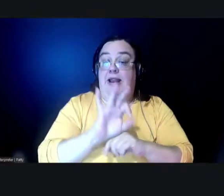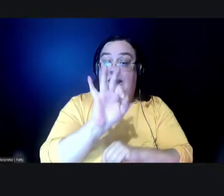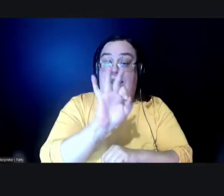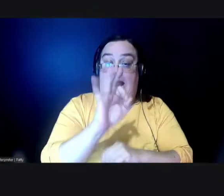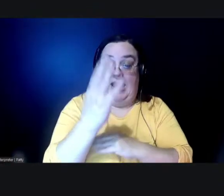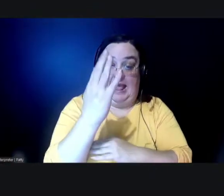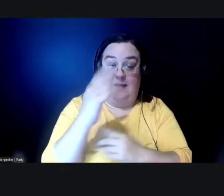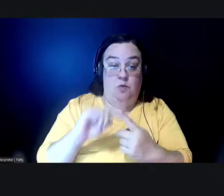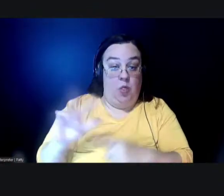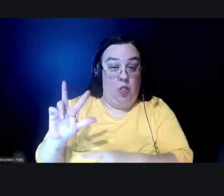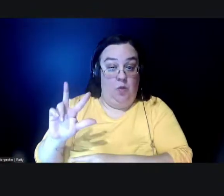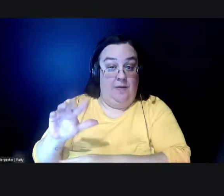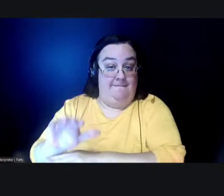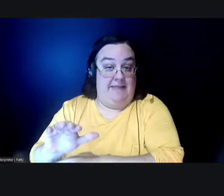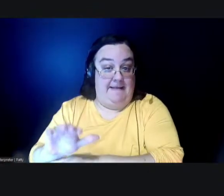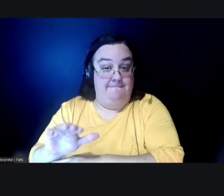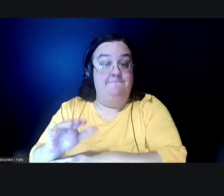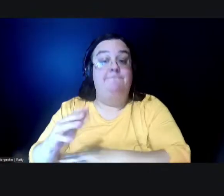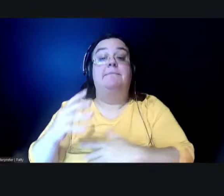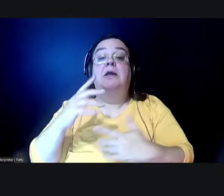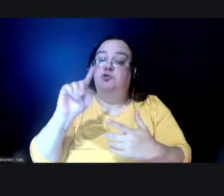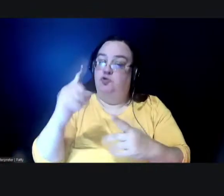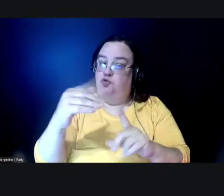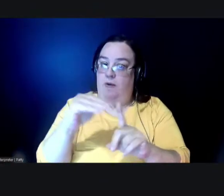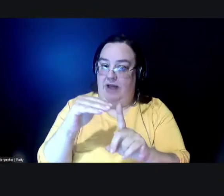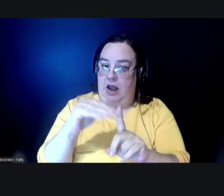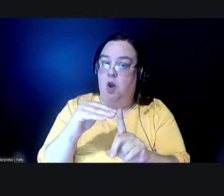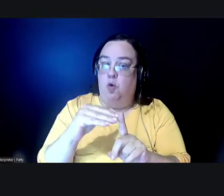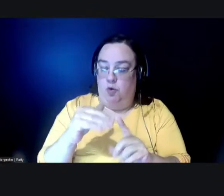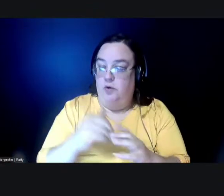p.m. So just as a reminder,